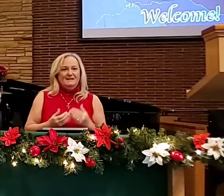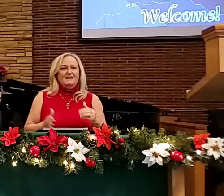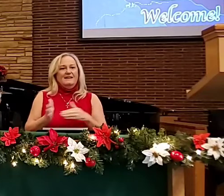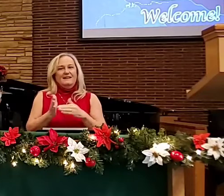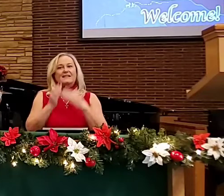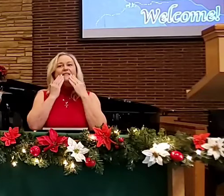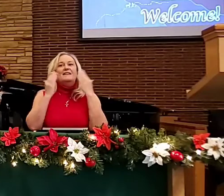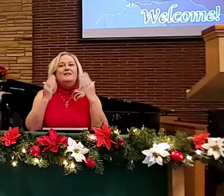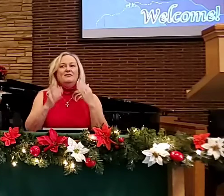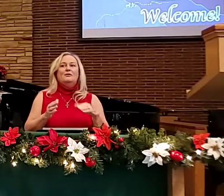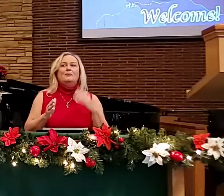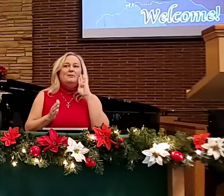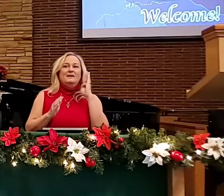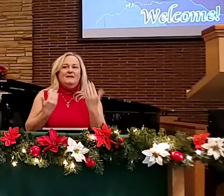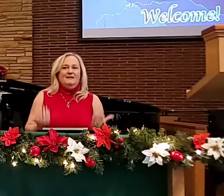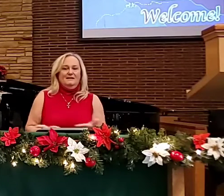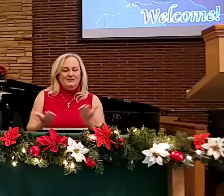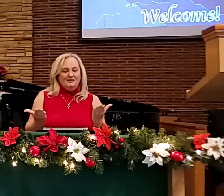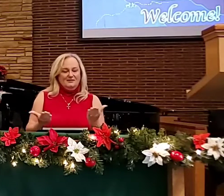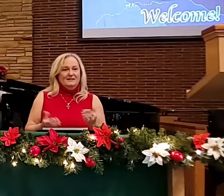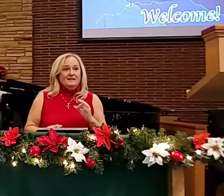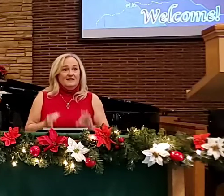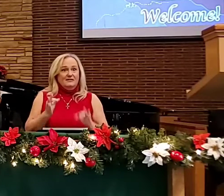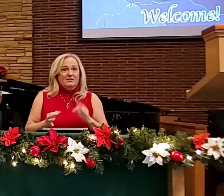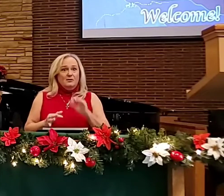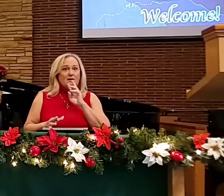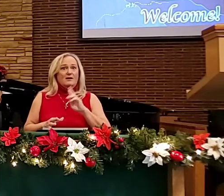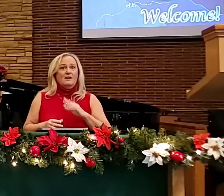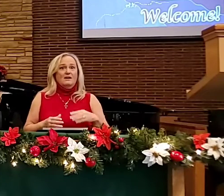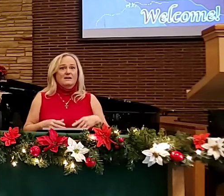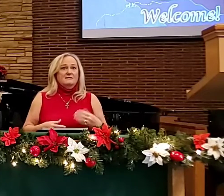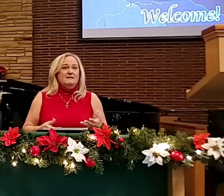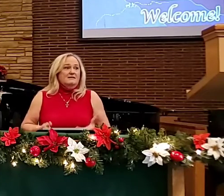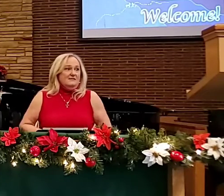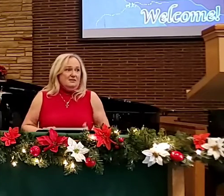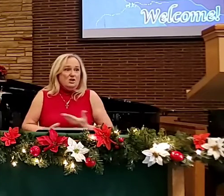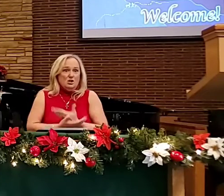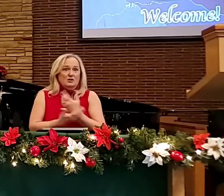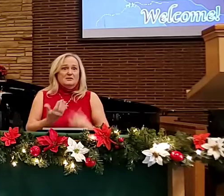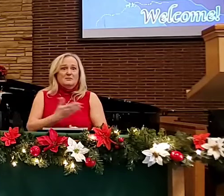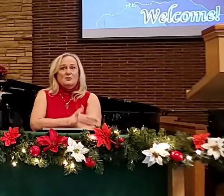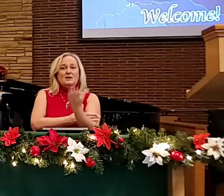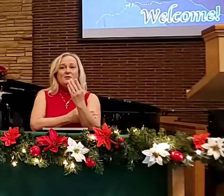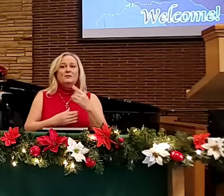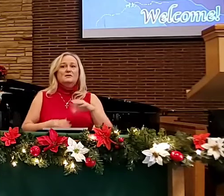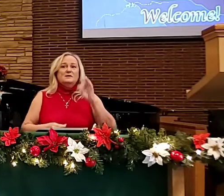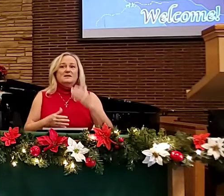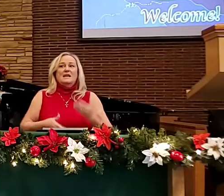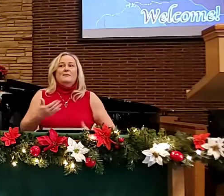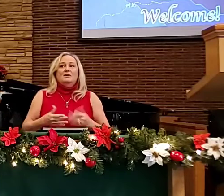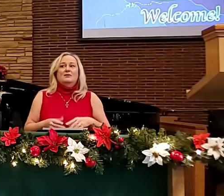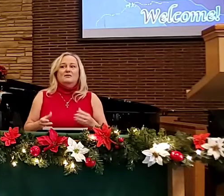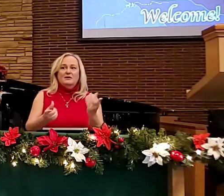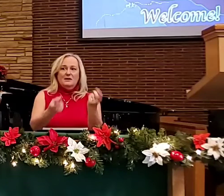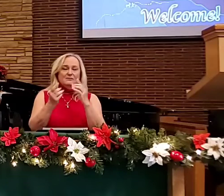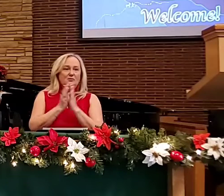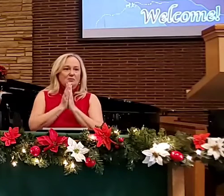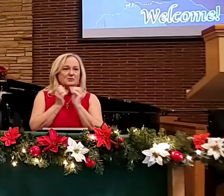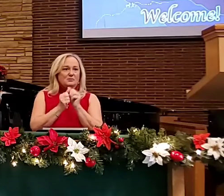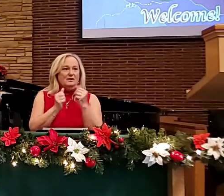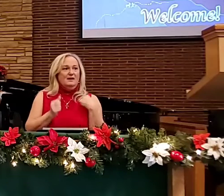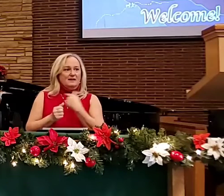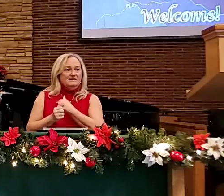again thank you for being here. If you're a guest this morning, we are especially glad you have come to worship with